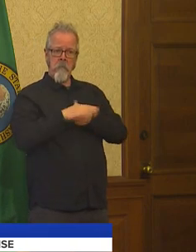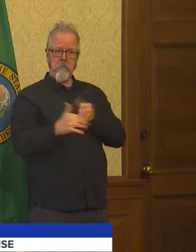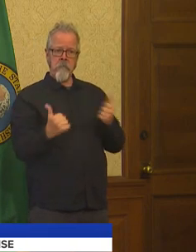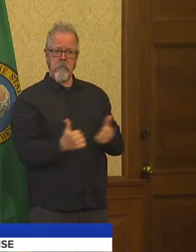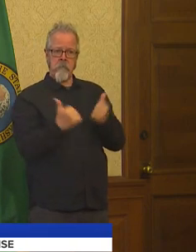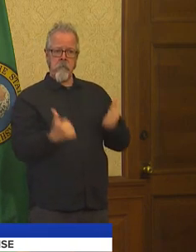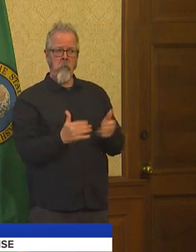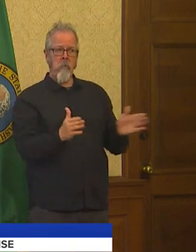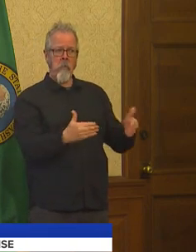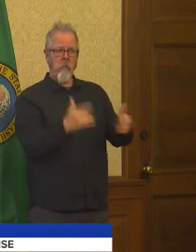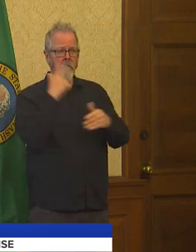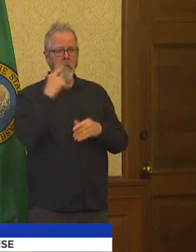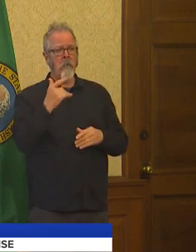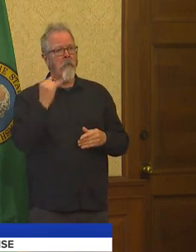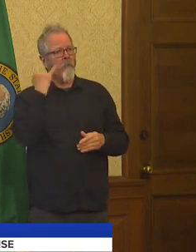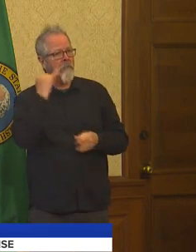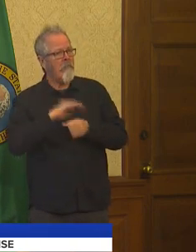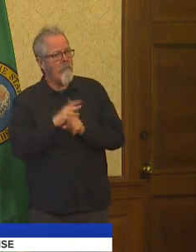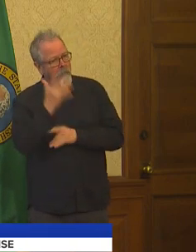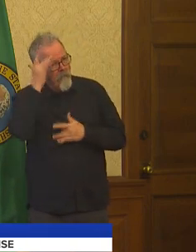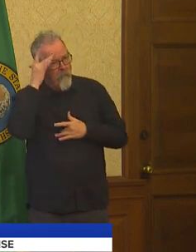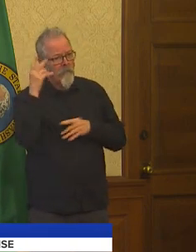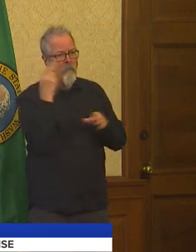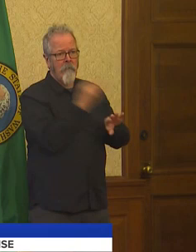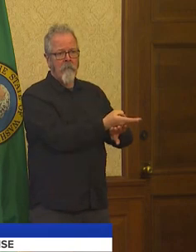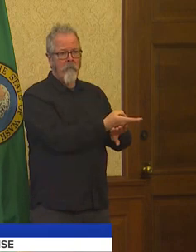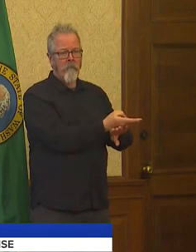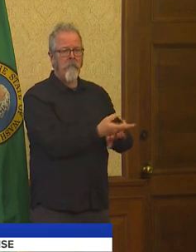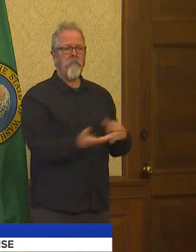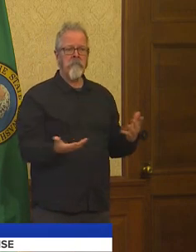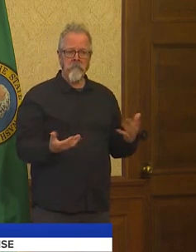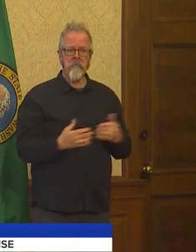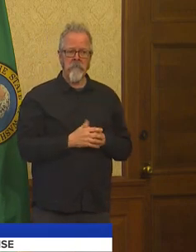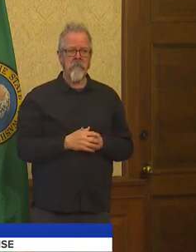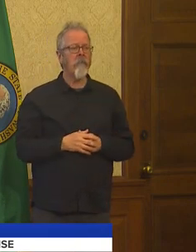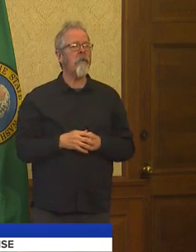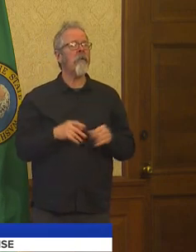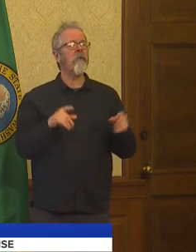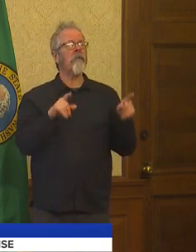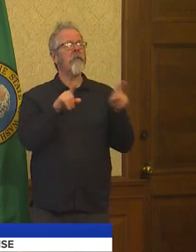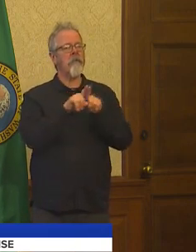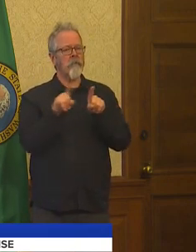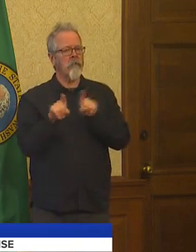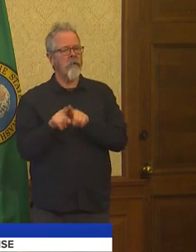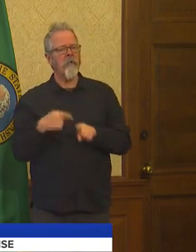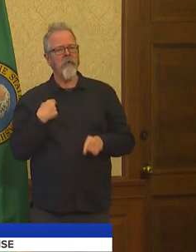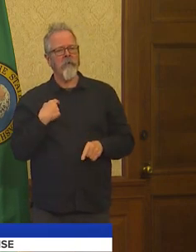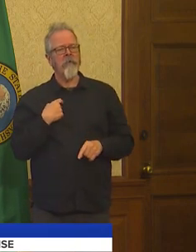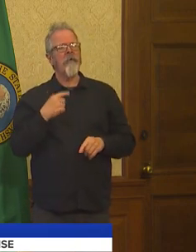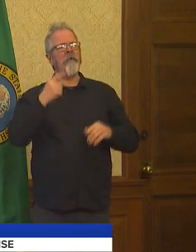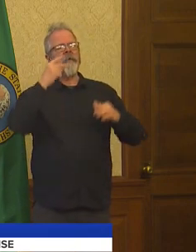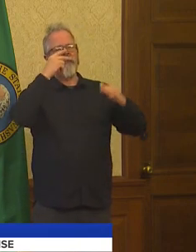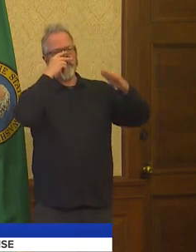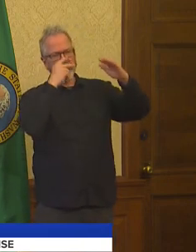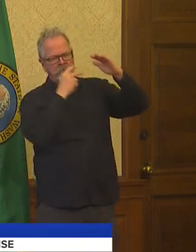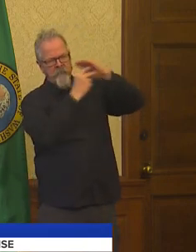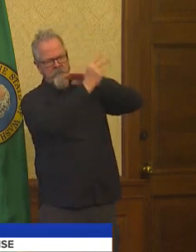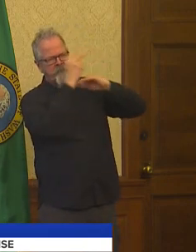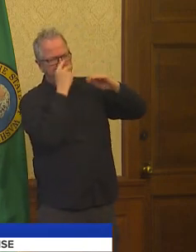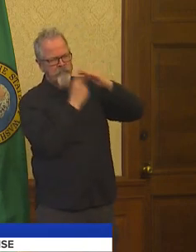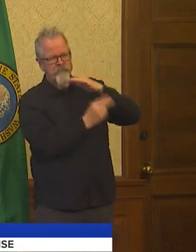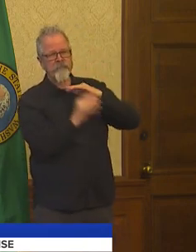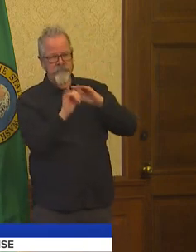So that's a metric of looking how many people we will have when that are fully trained and functional to be able to do this